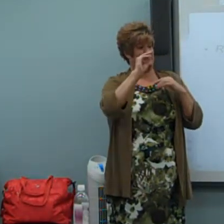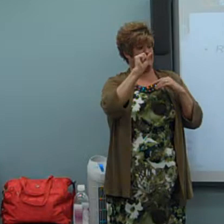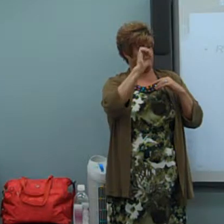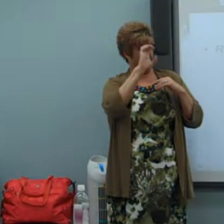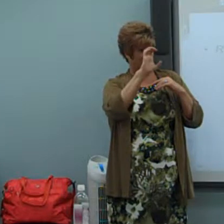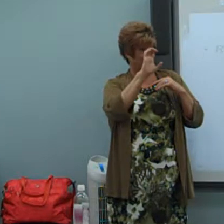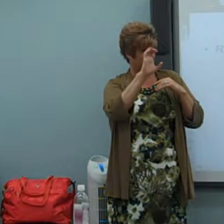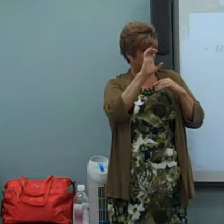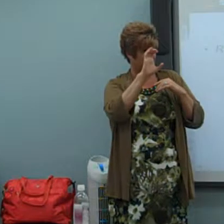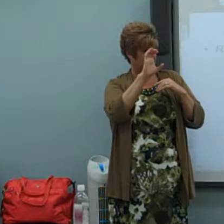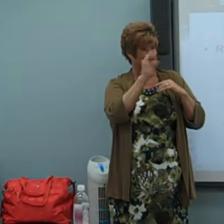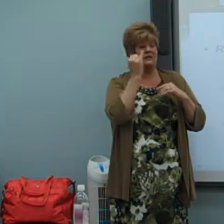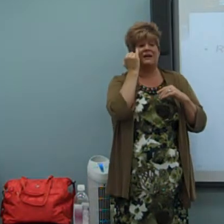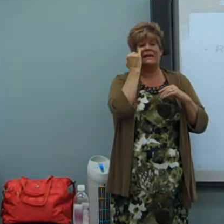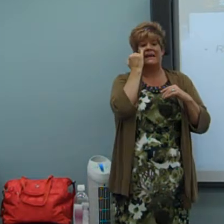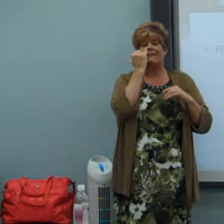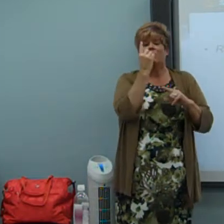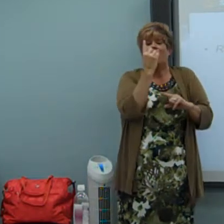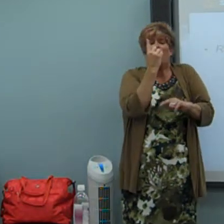Monday, less than 60 seconds.